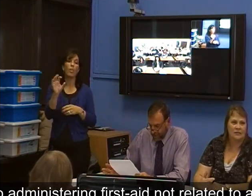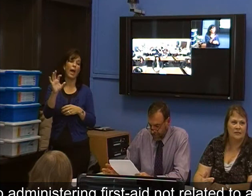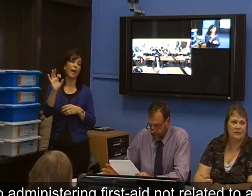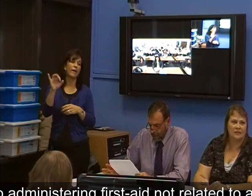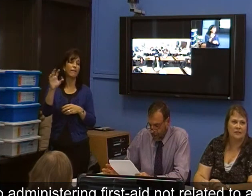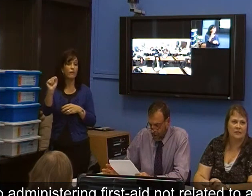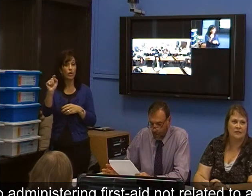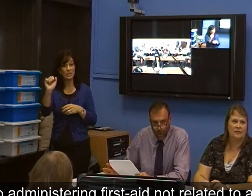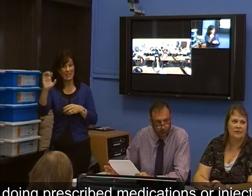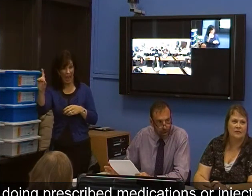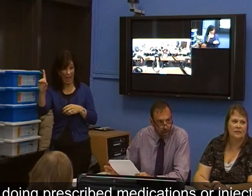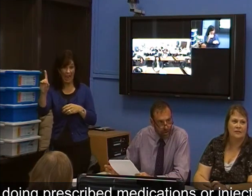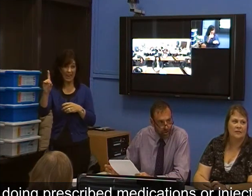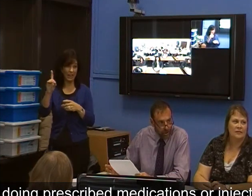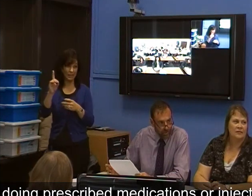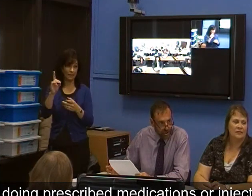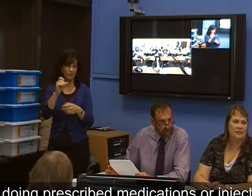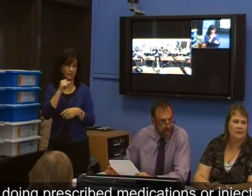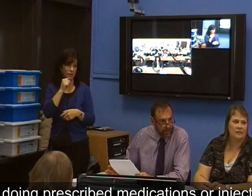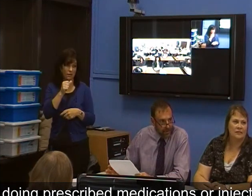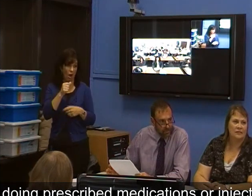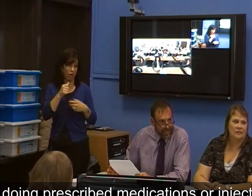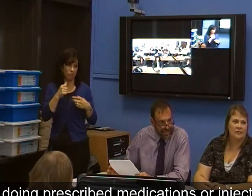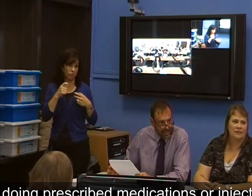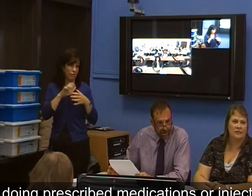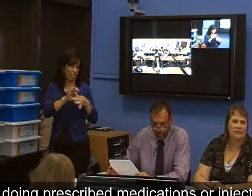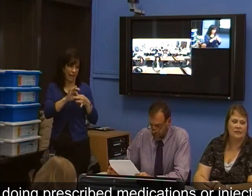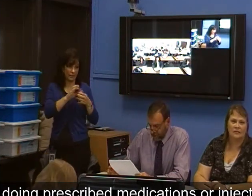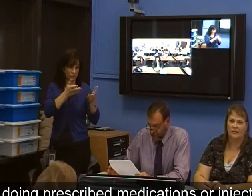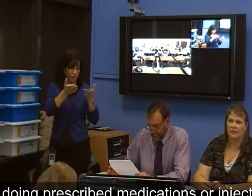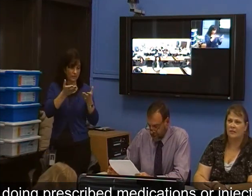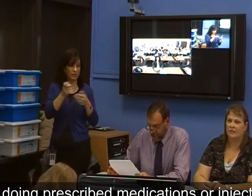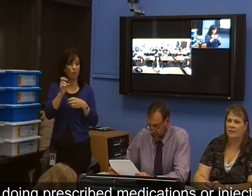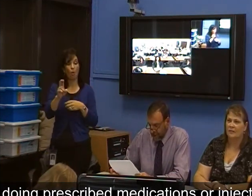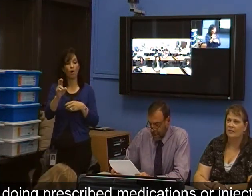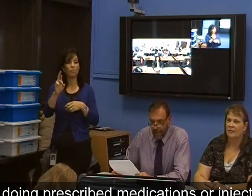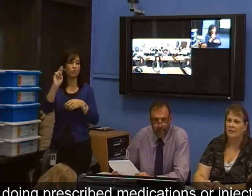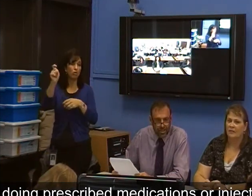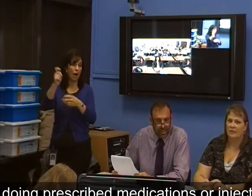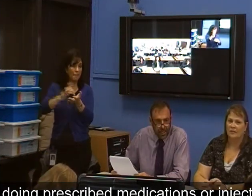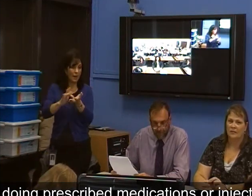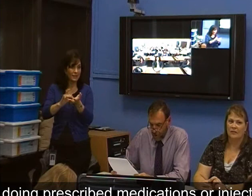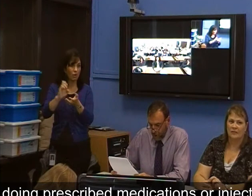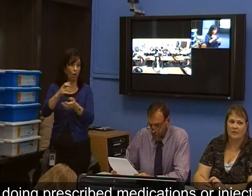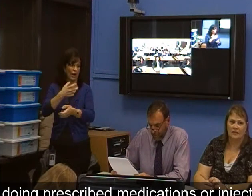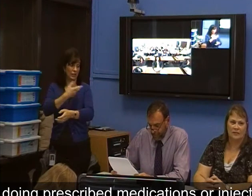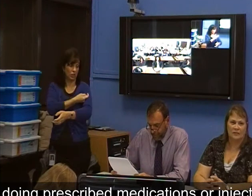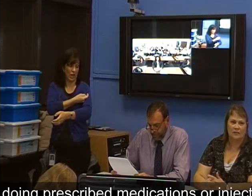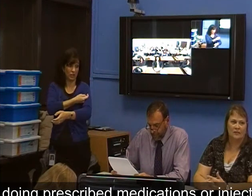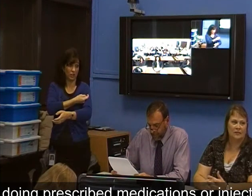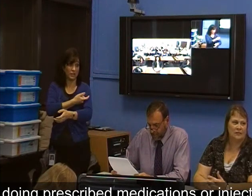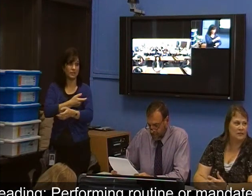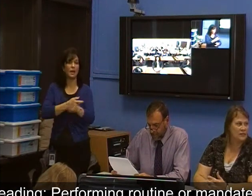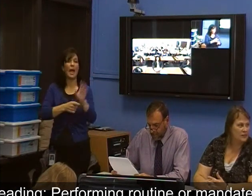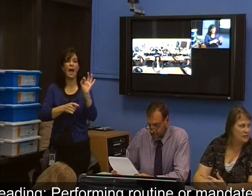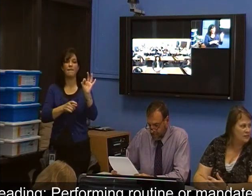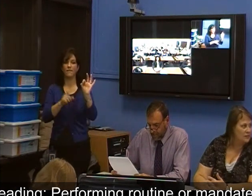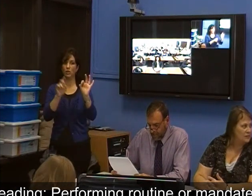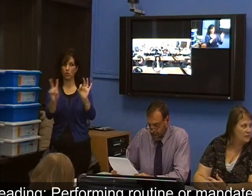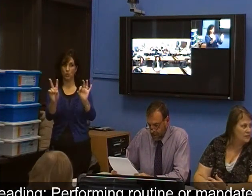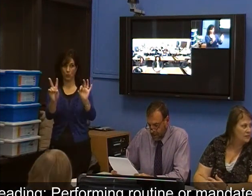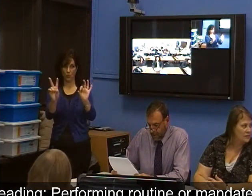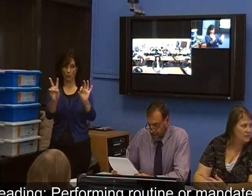service, or doing prescribed medications or injections is an F2.